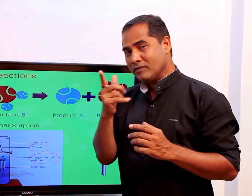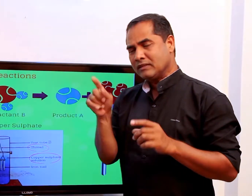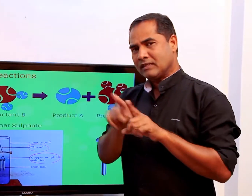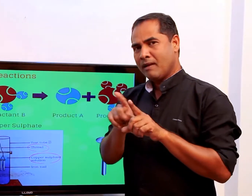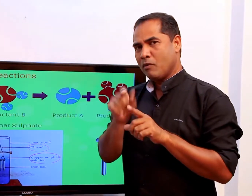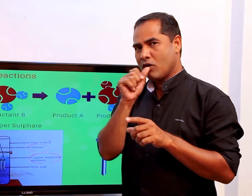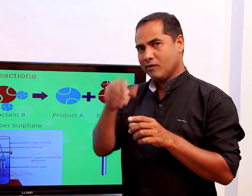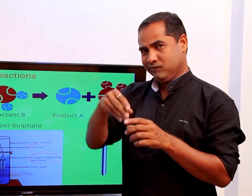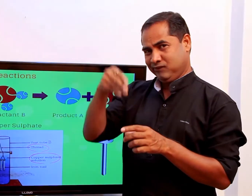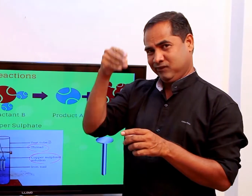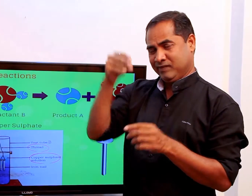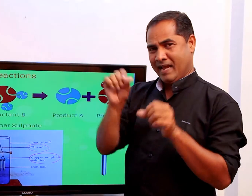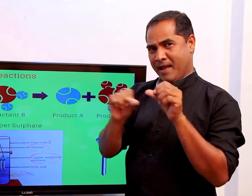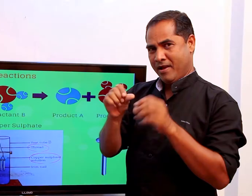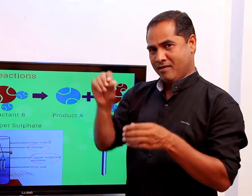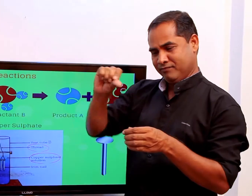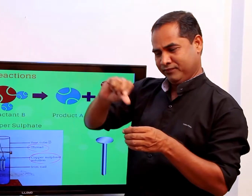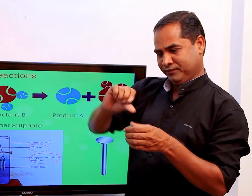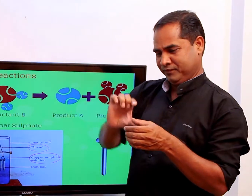So you see the blue color, that's copper sulfate solution.